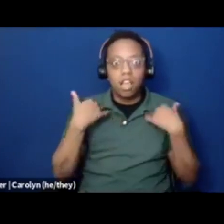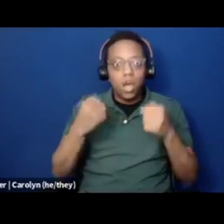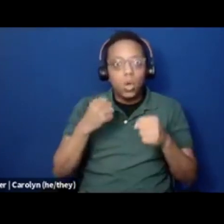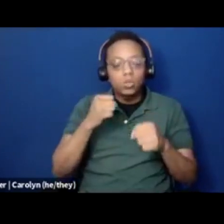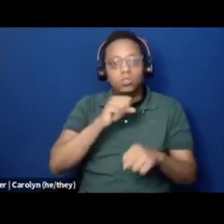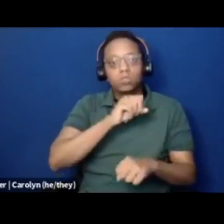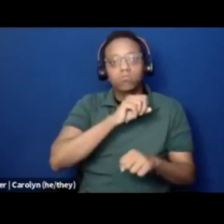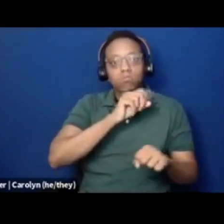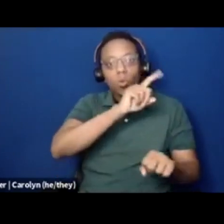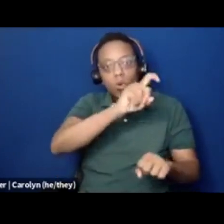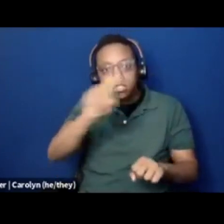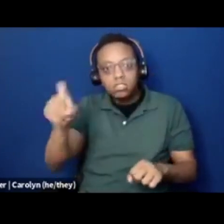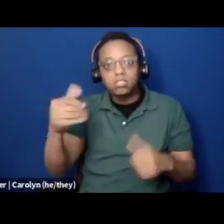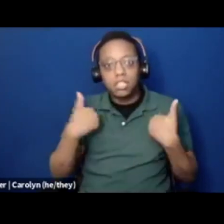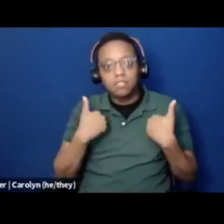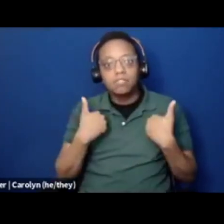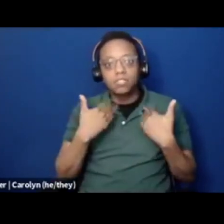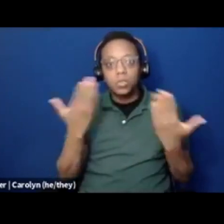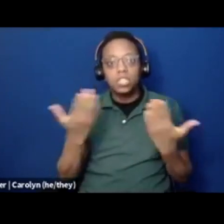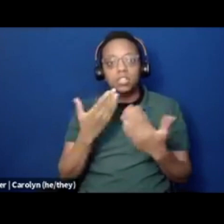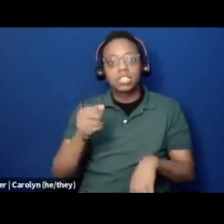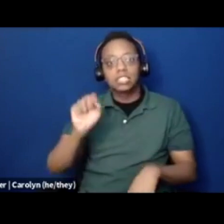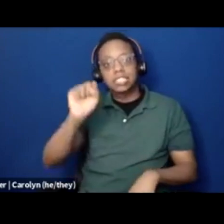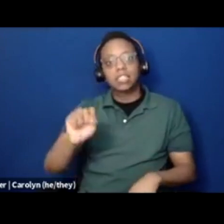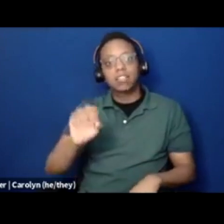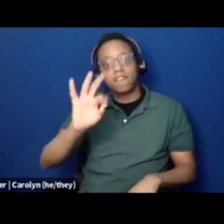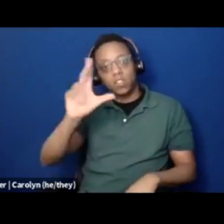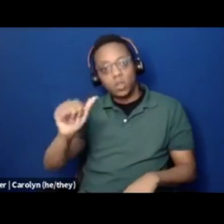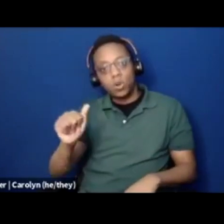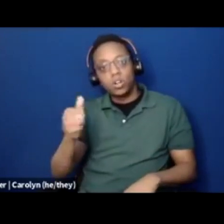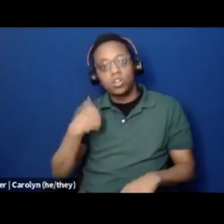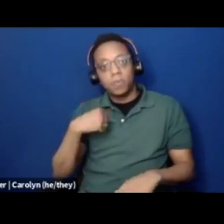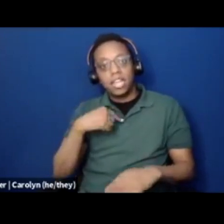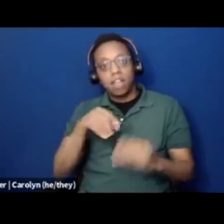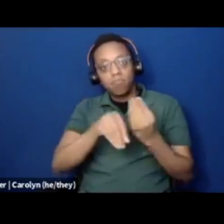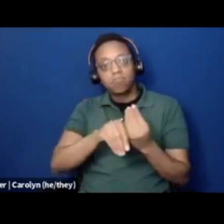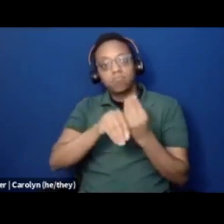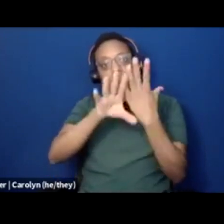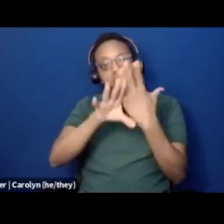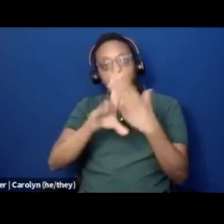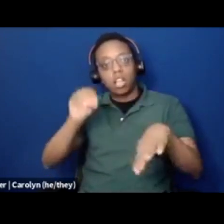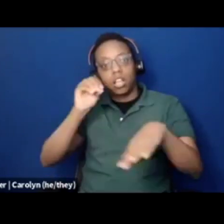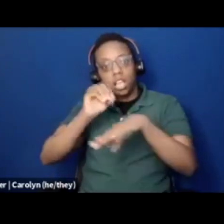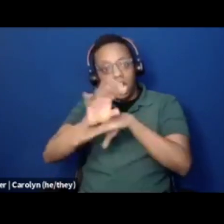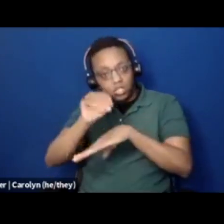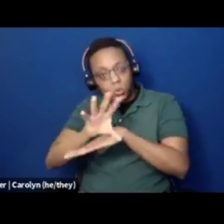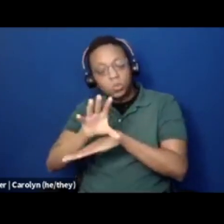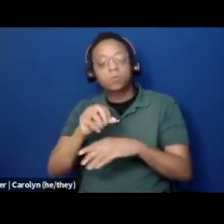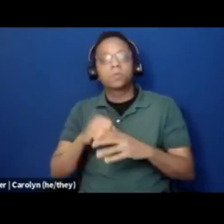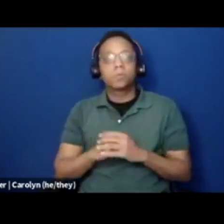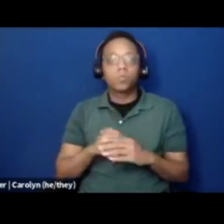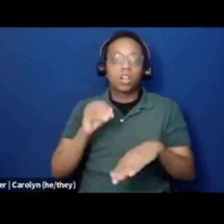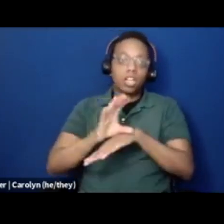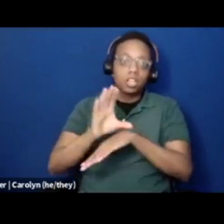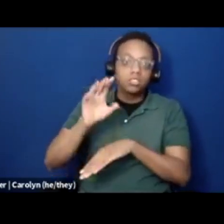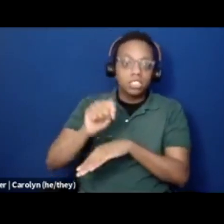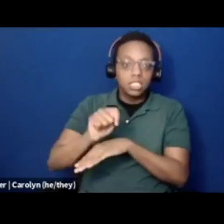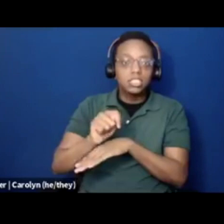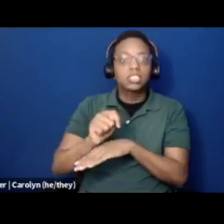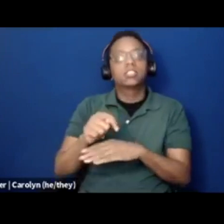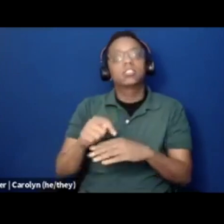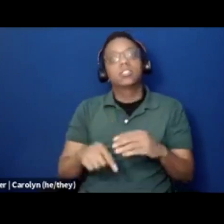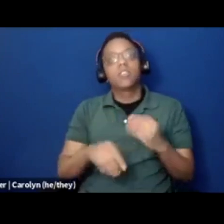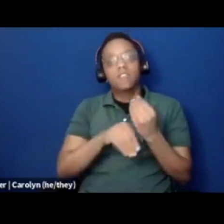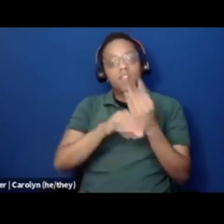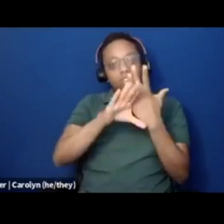actually here in South Florida, they are doing, you know, virtual consultations and virtual medical need. They